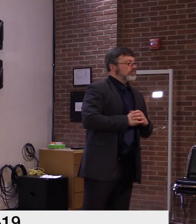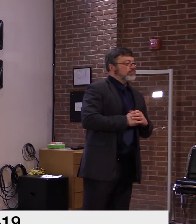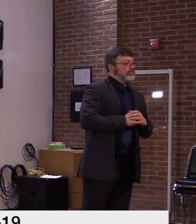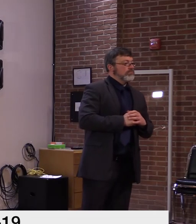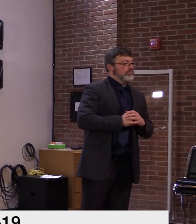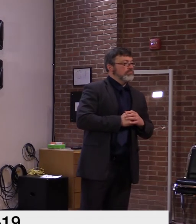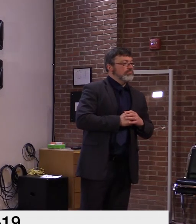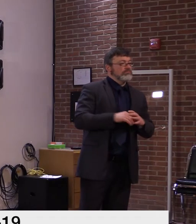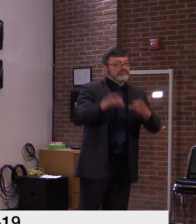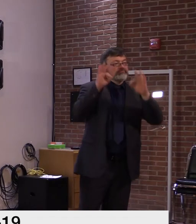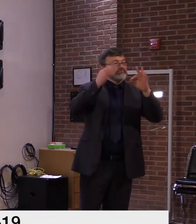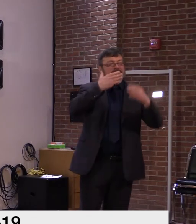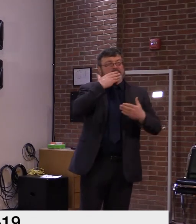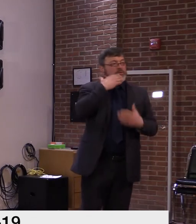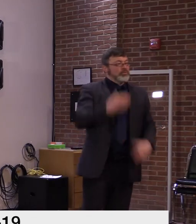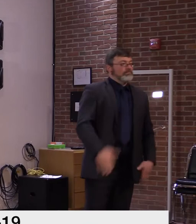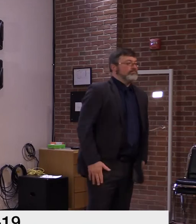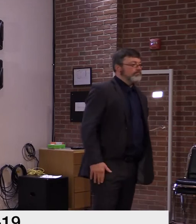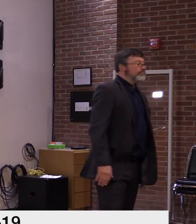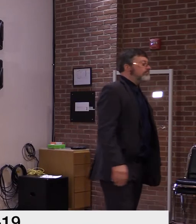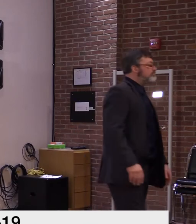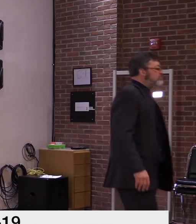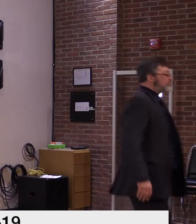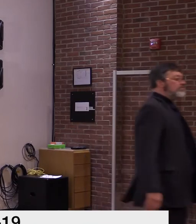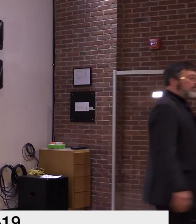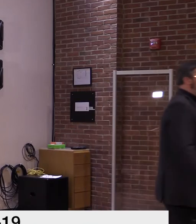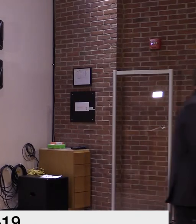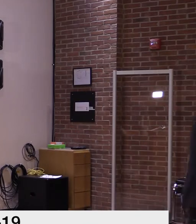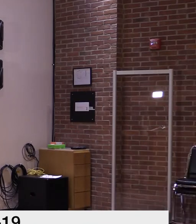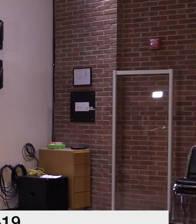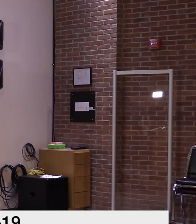Thank you. Howard, VPR.